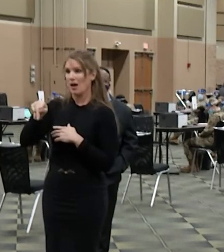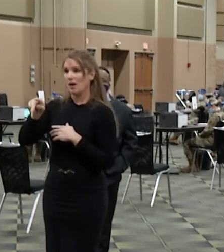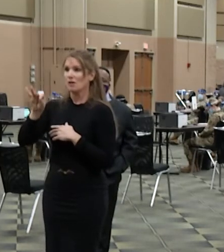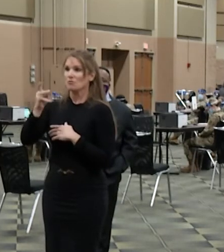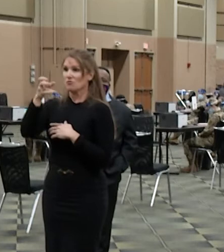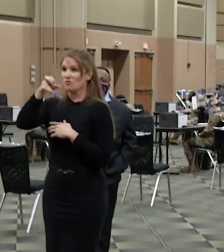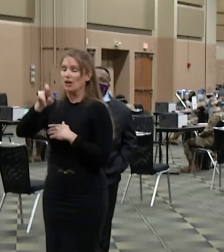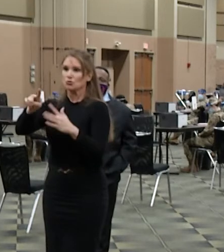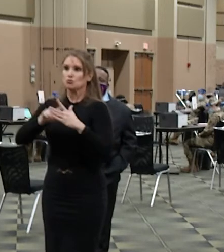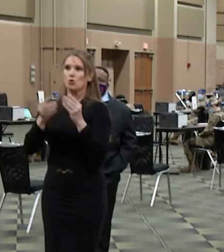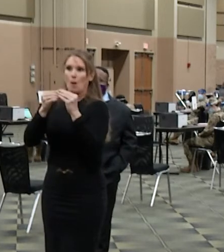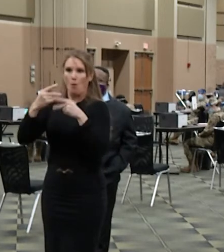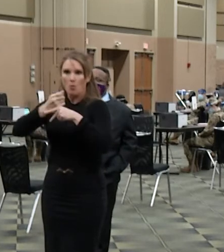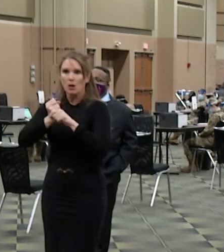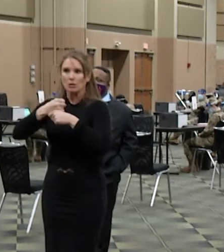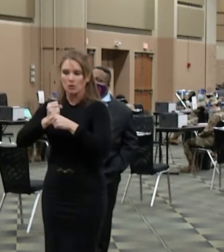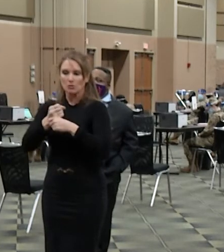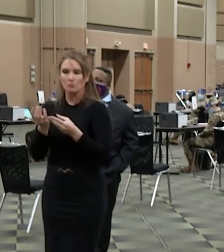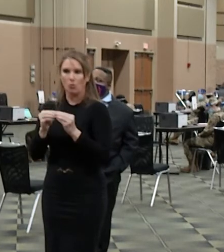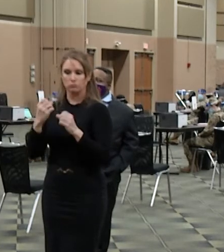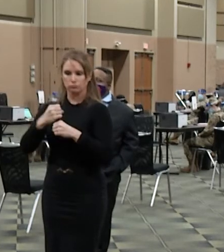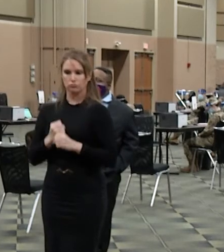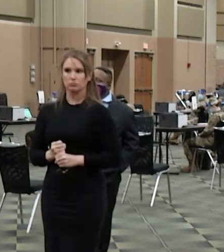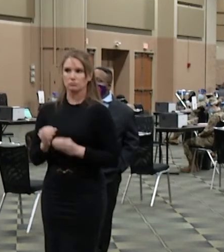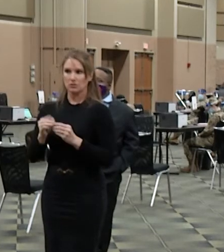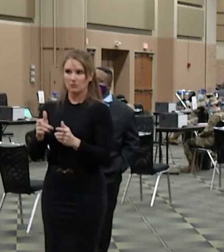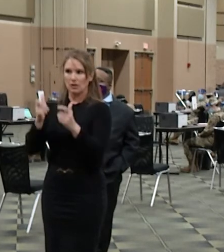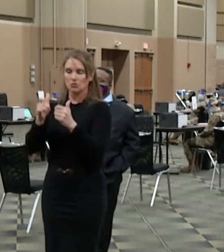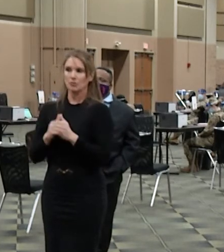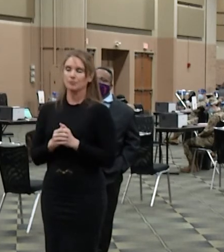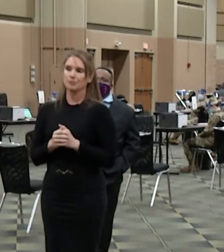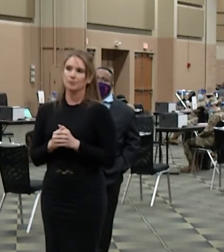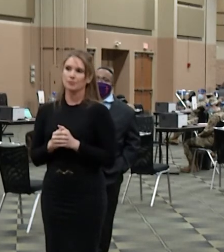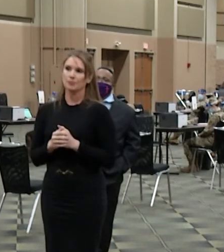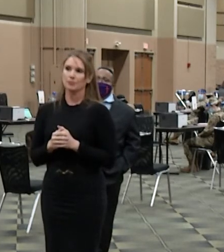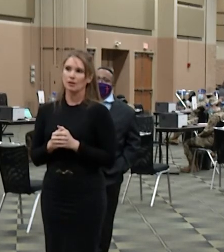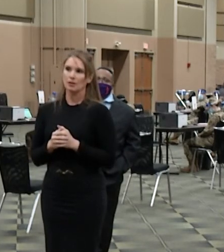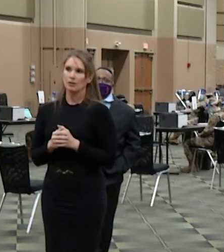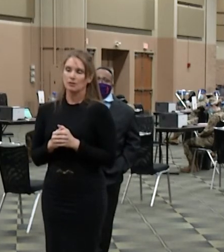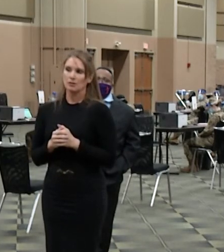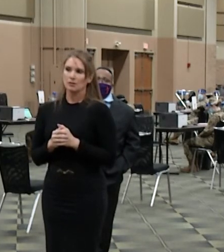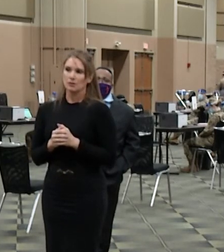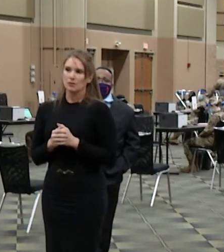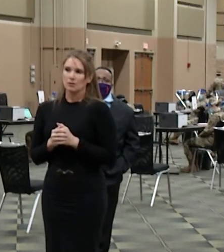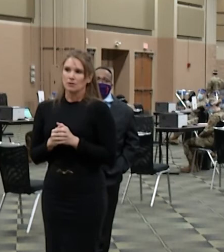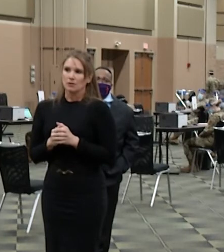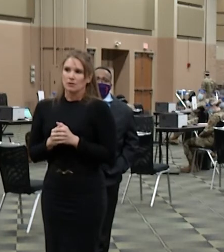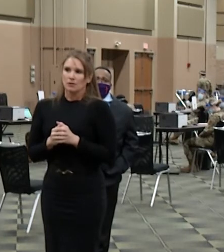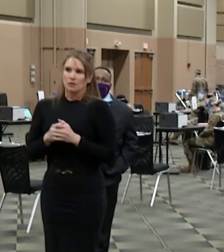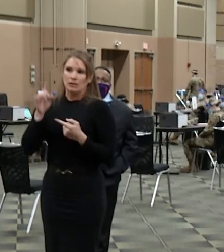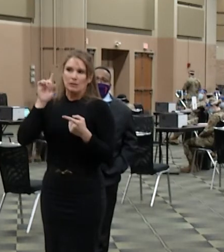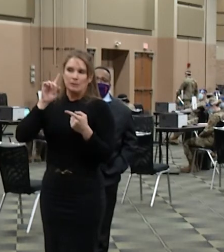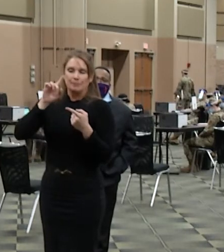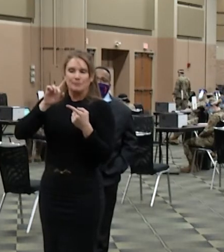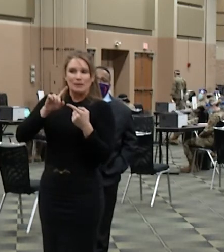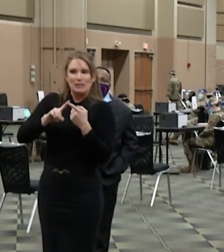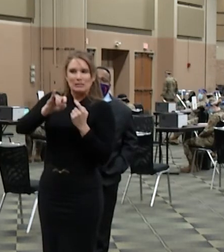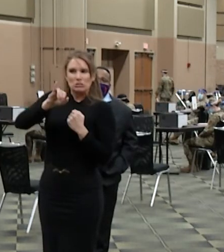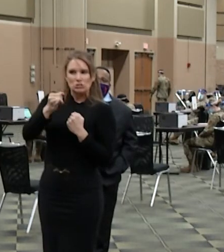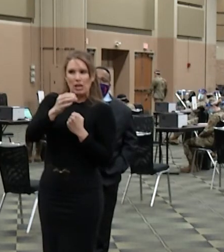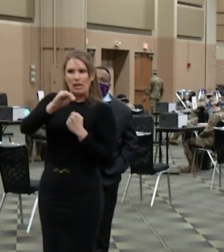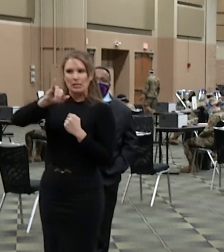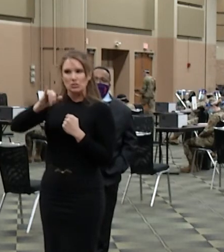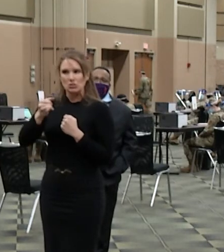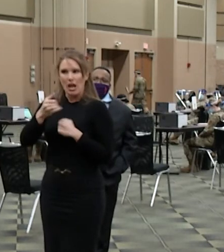up production in a more substantial way. There is that, however, that until the J&J vaccine is